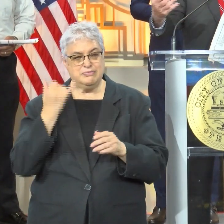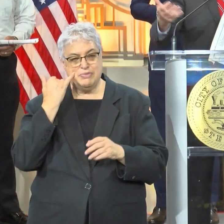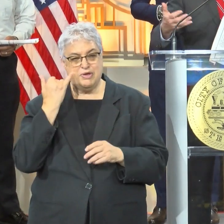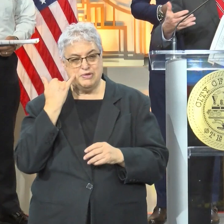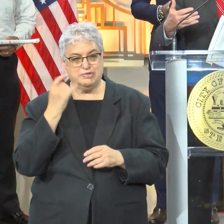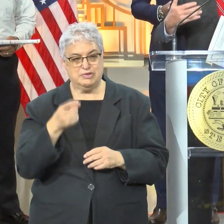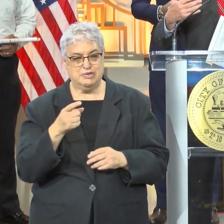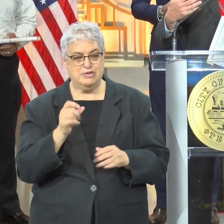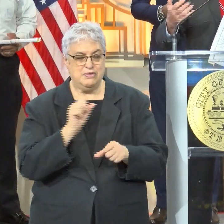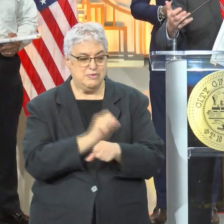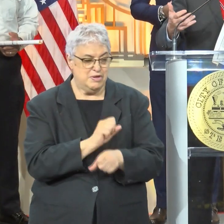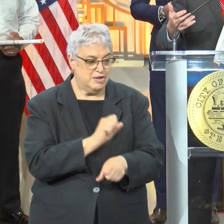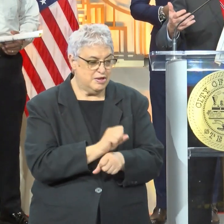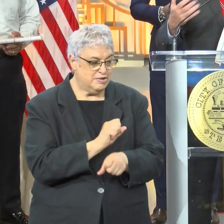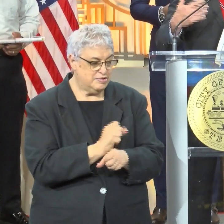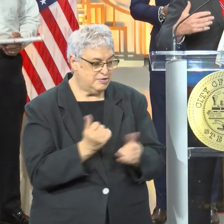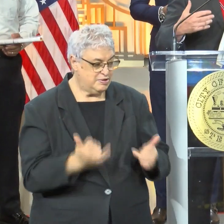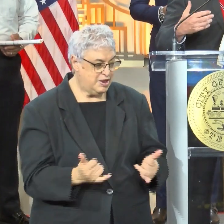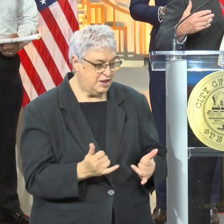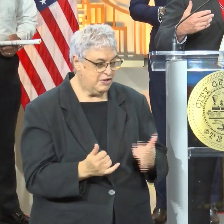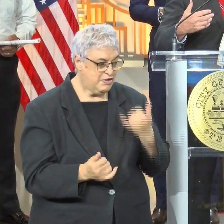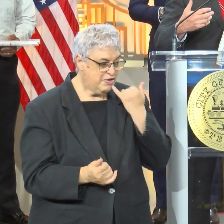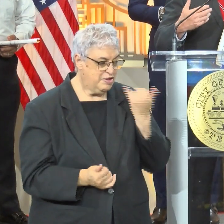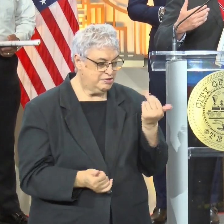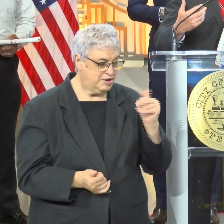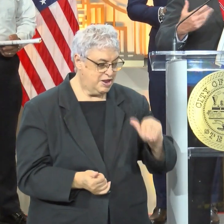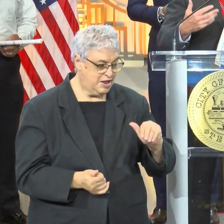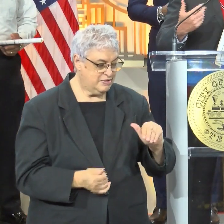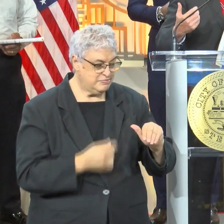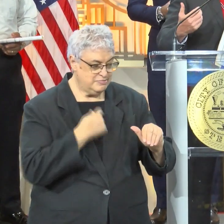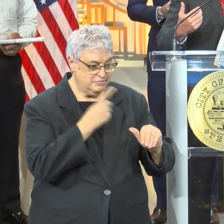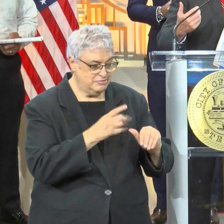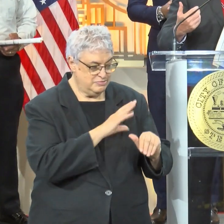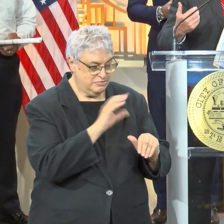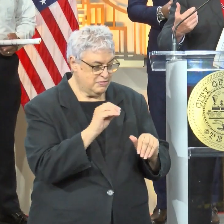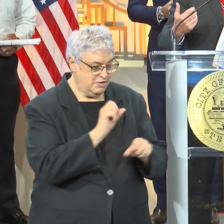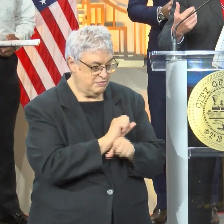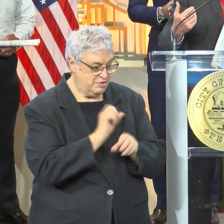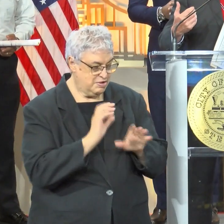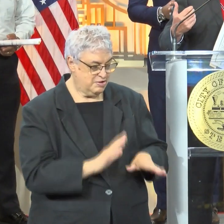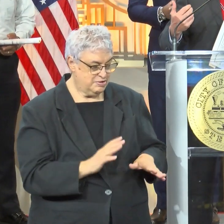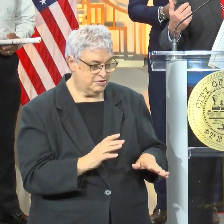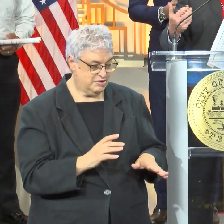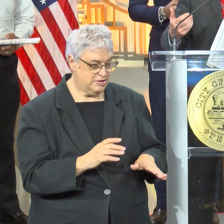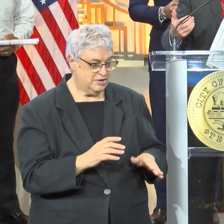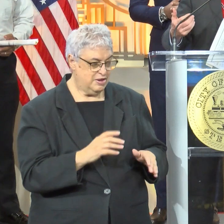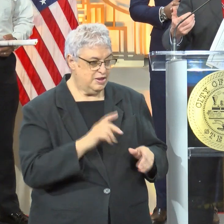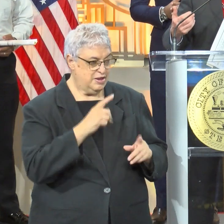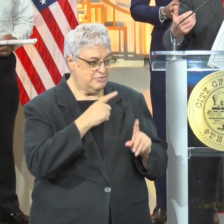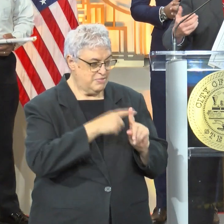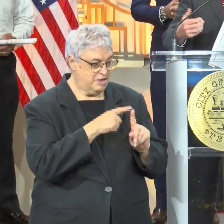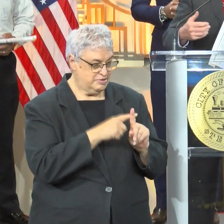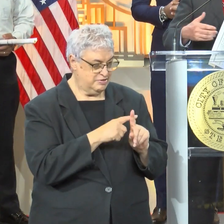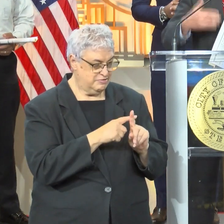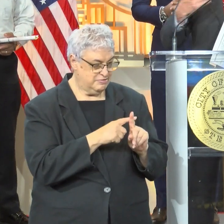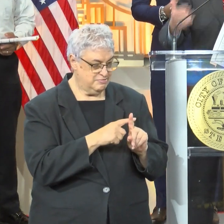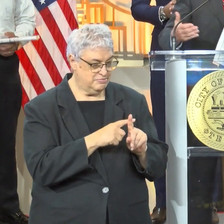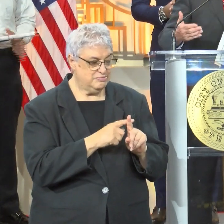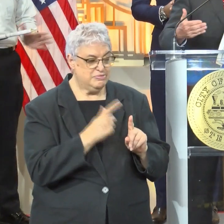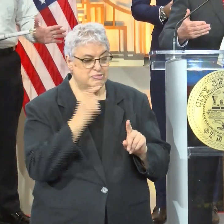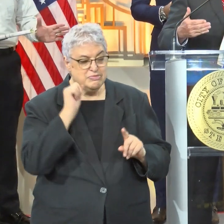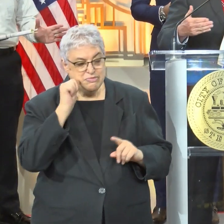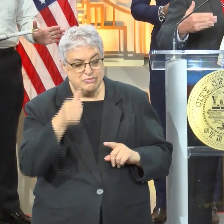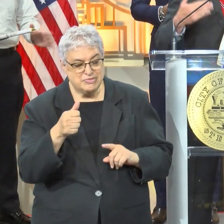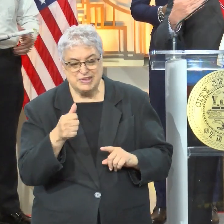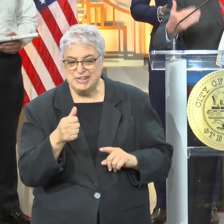somebody, you're at work or someplace today and you get a call tonight and they tell you that one of your coworkers tested positive. If you go